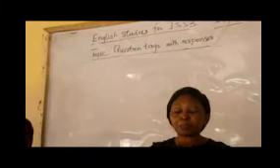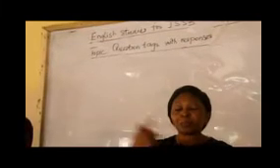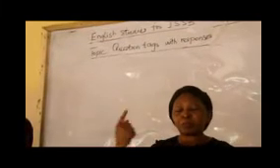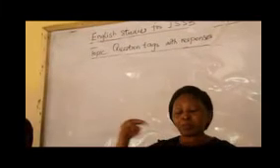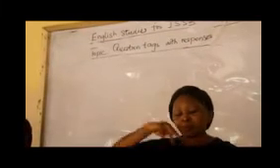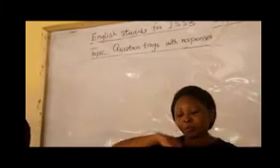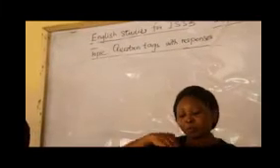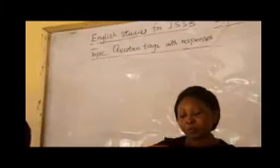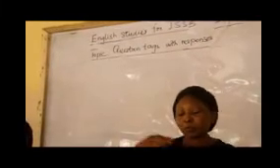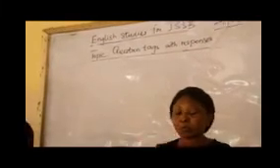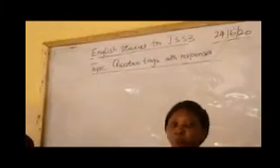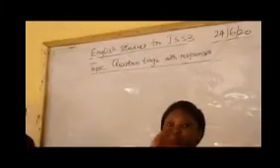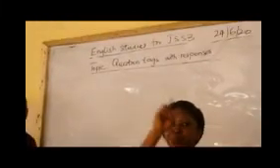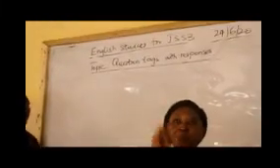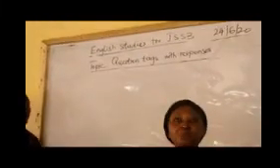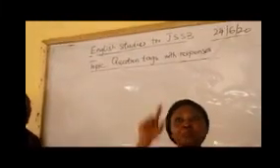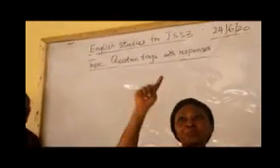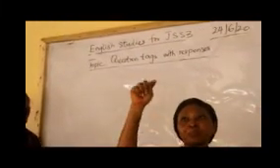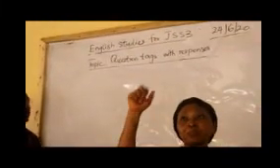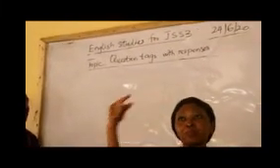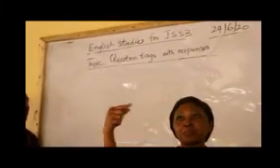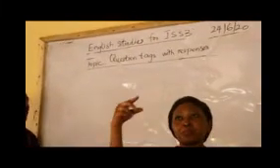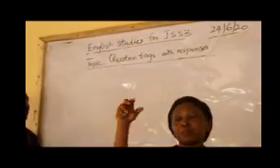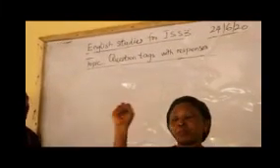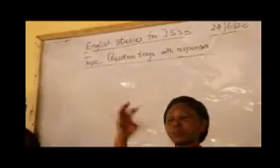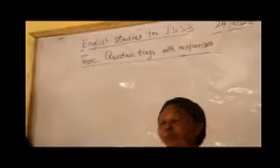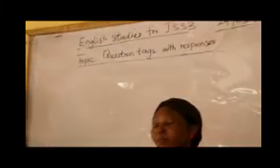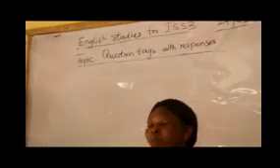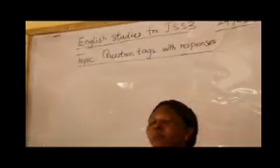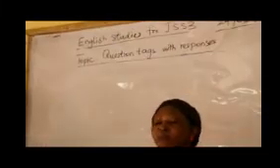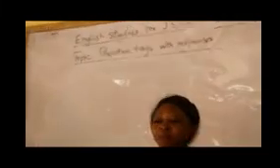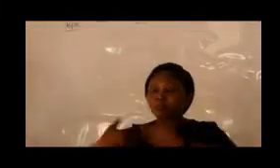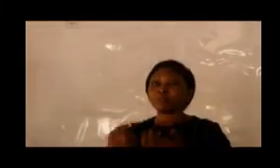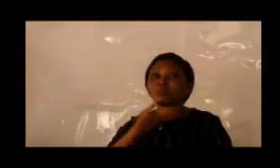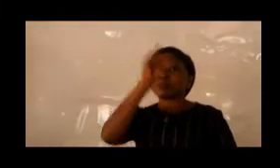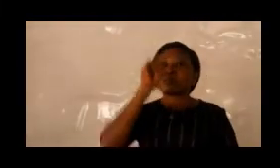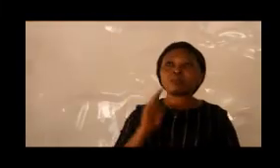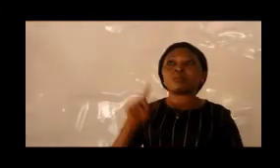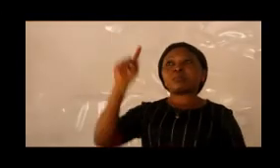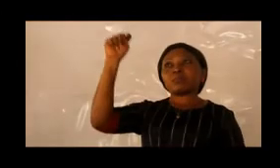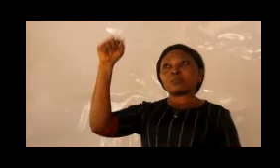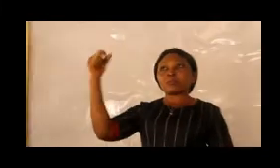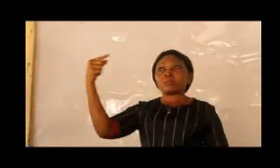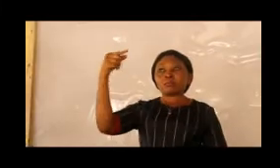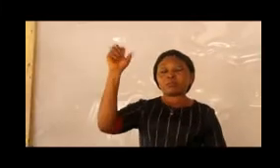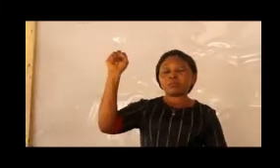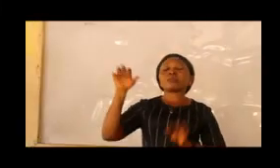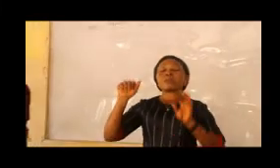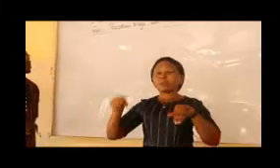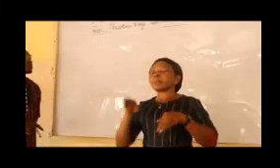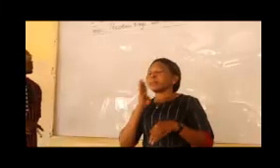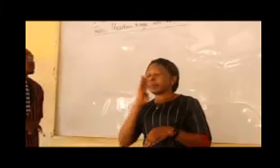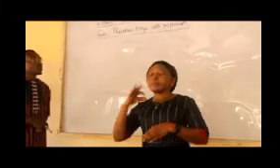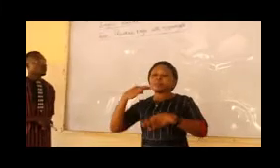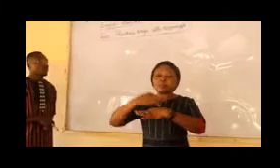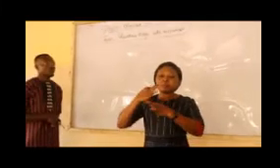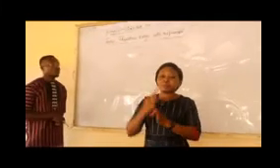We also looked at how question tags could be formed,